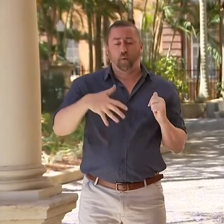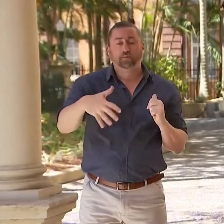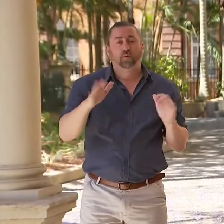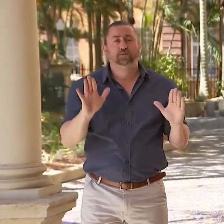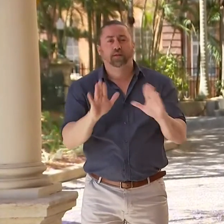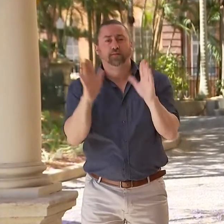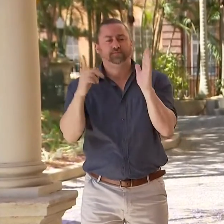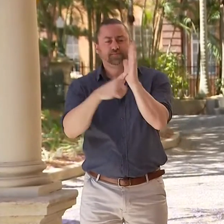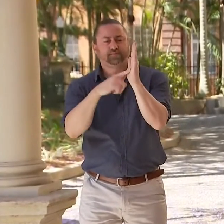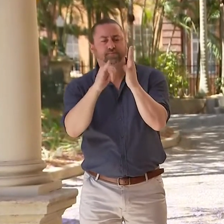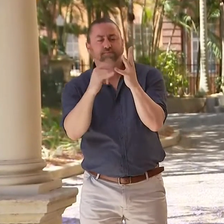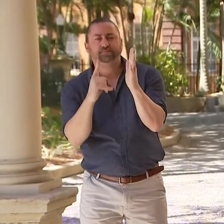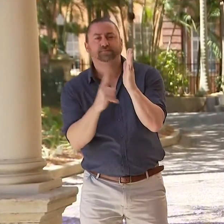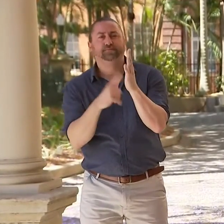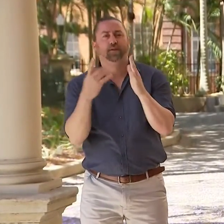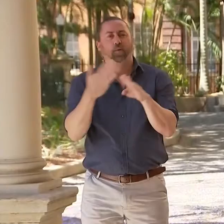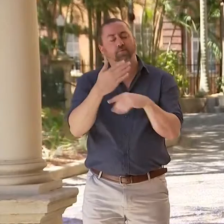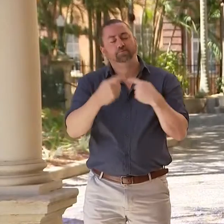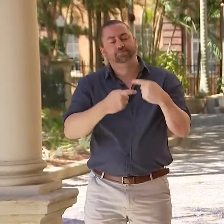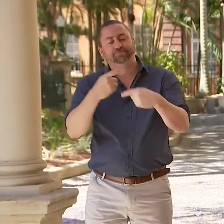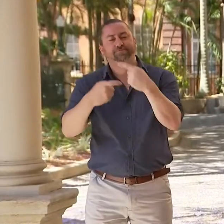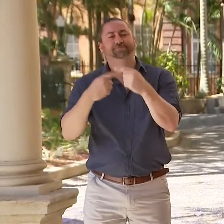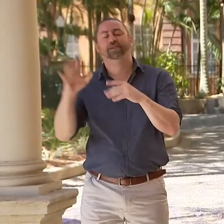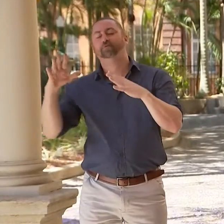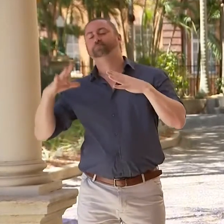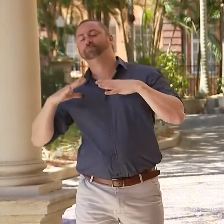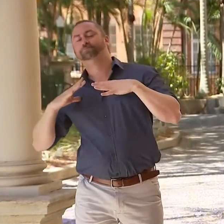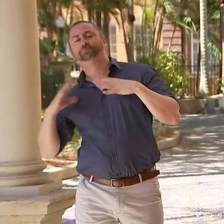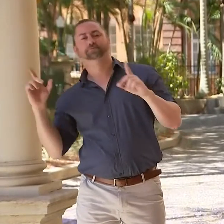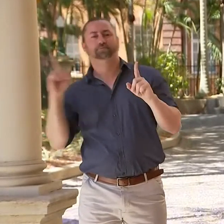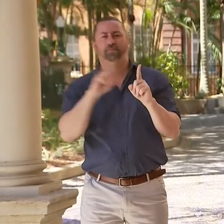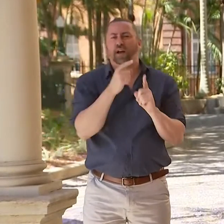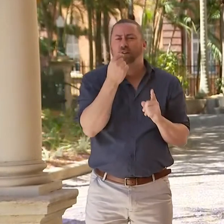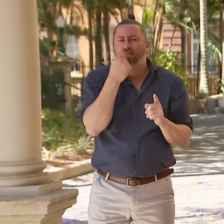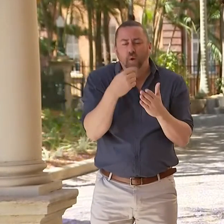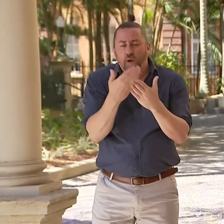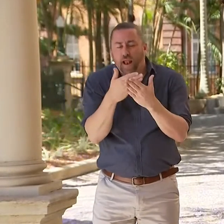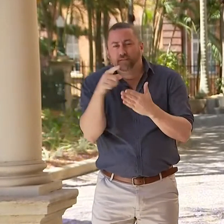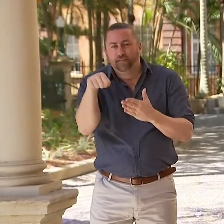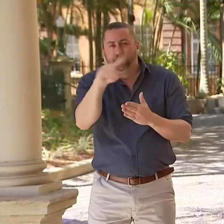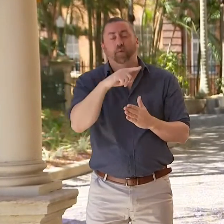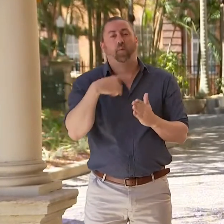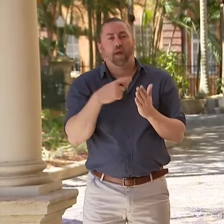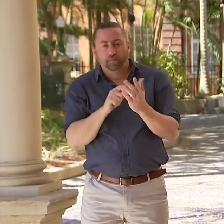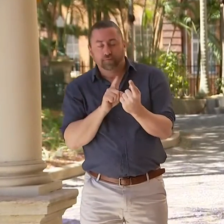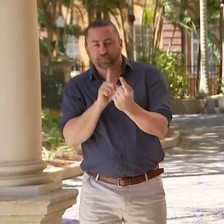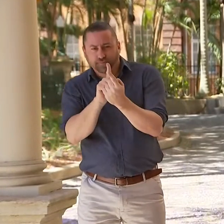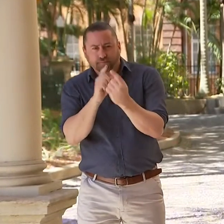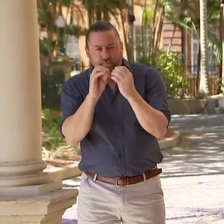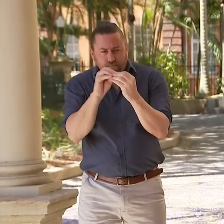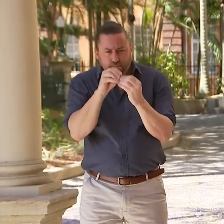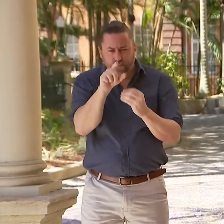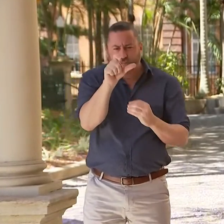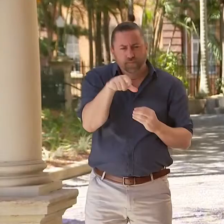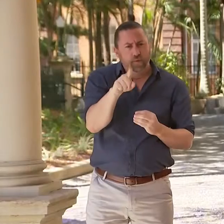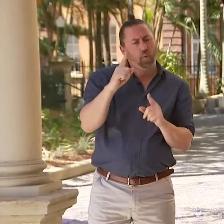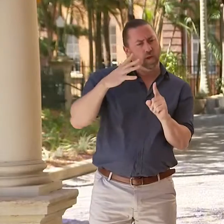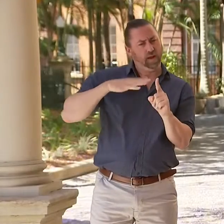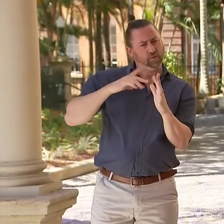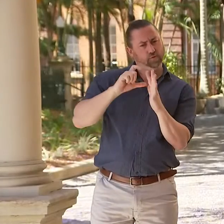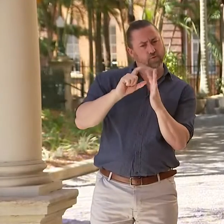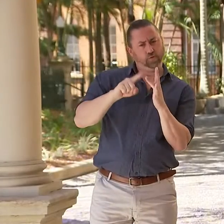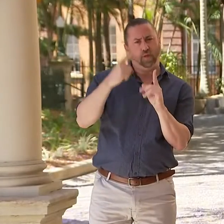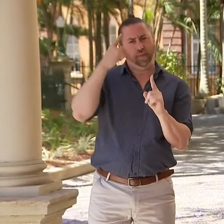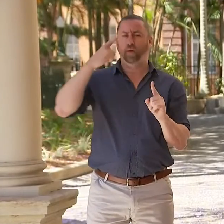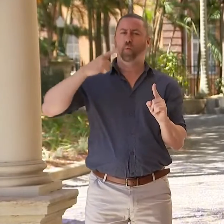long service leave. Of the remaining, there's only a very few, and we're working with each of those people as individuals to see what